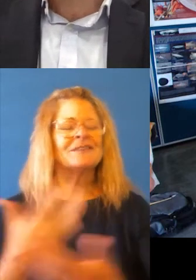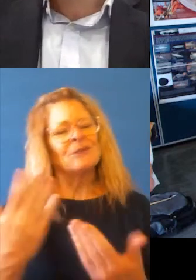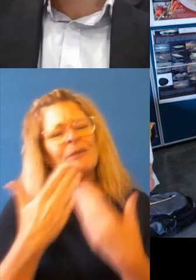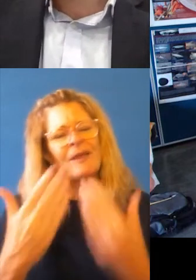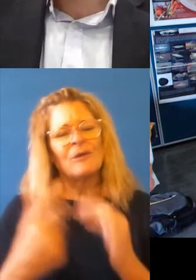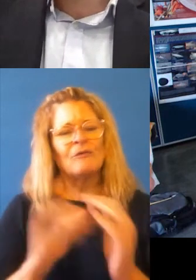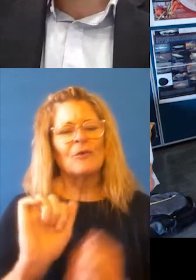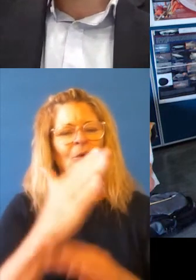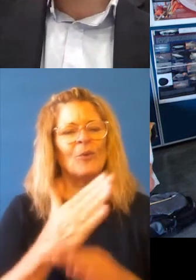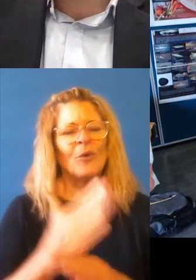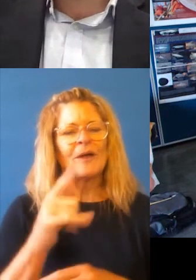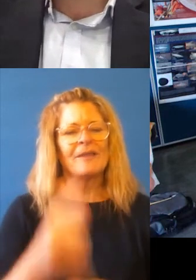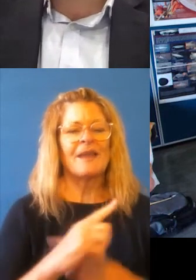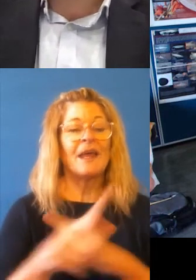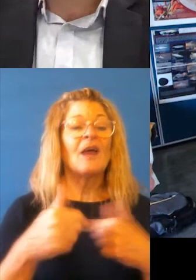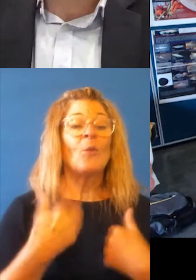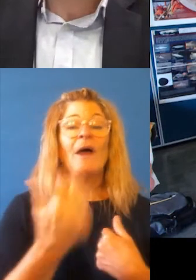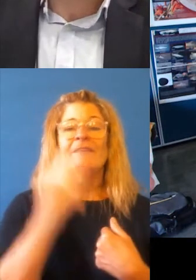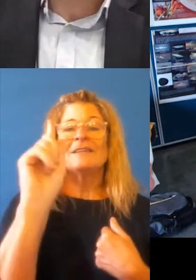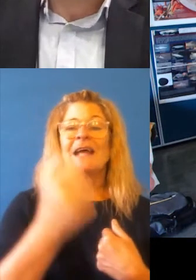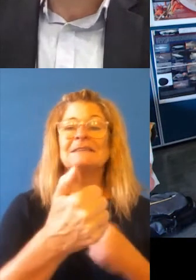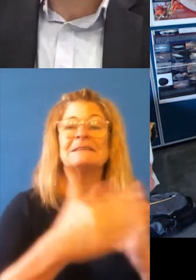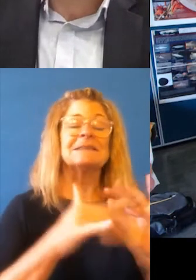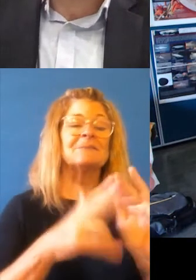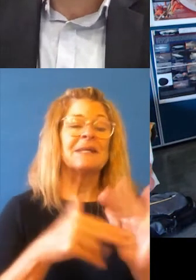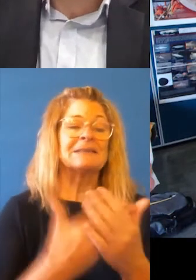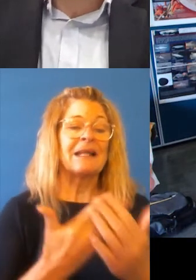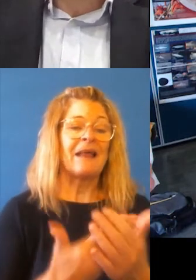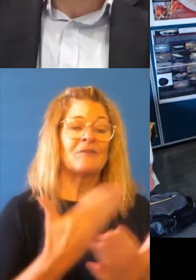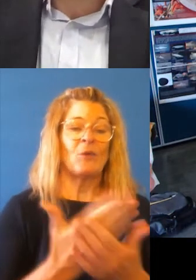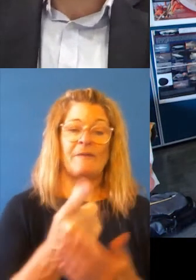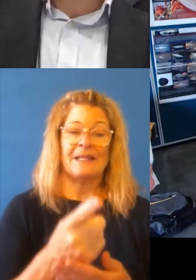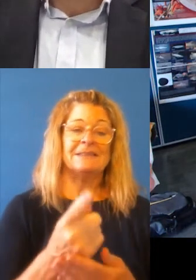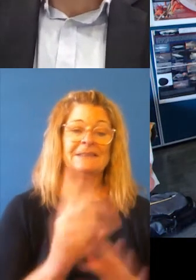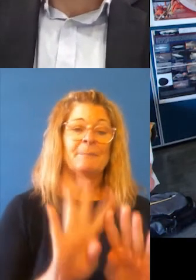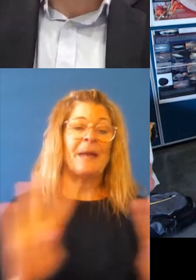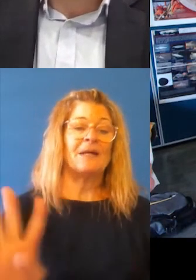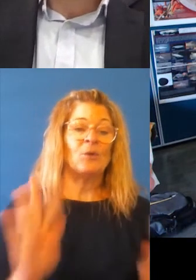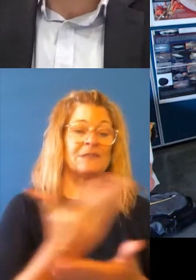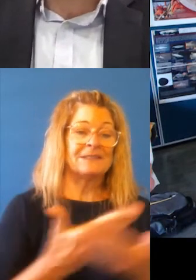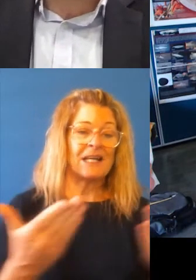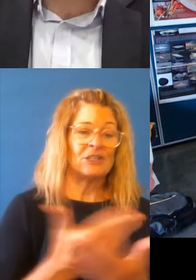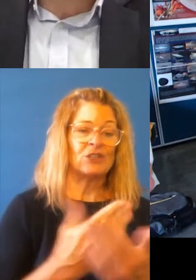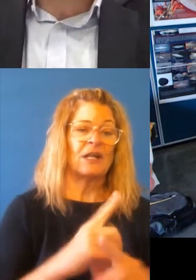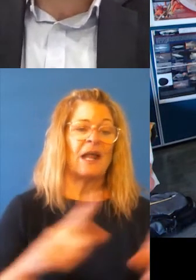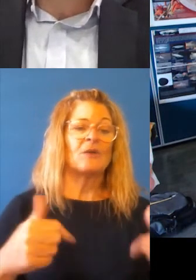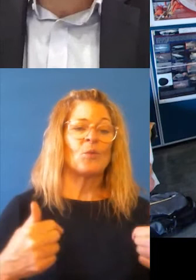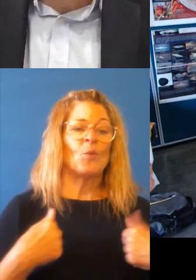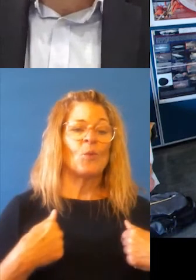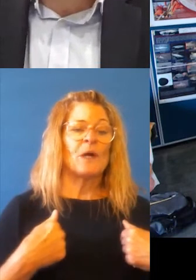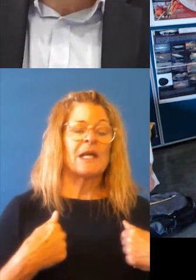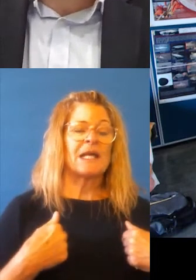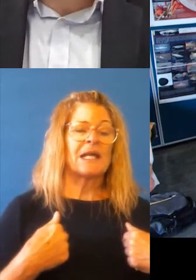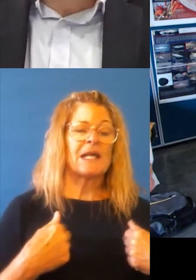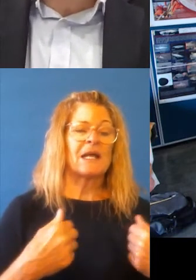there. We've got just over 6 minutes left on this panel discussion, and it will be we will be kicked off the